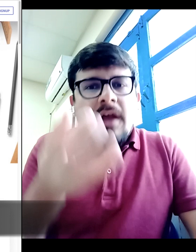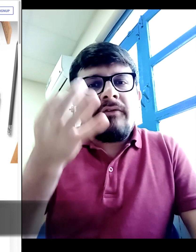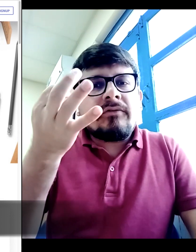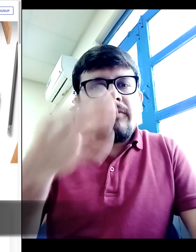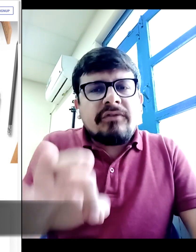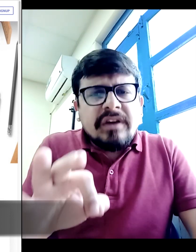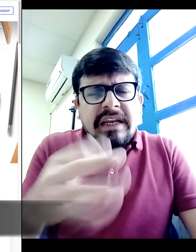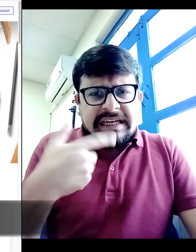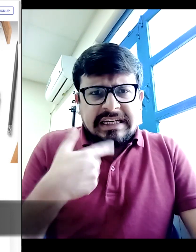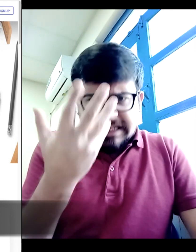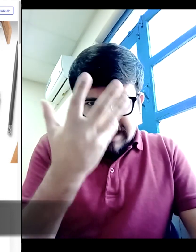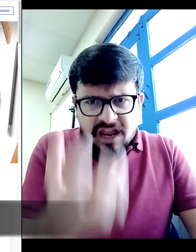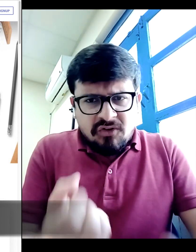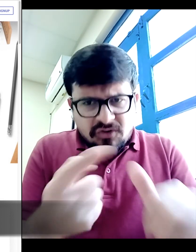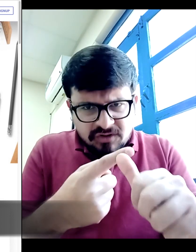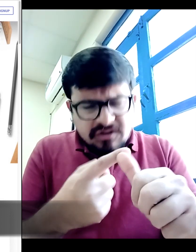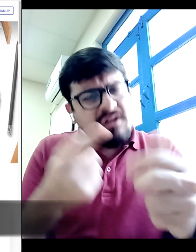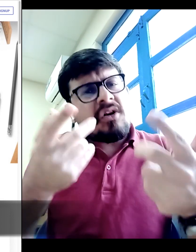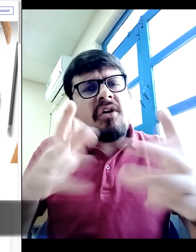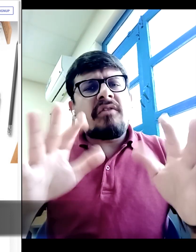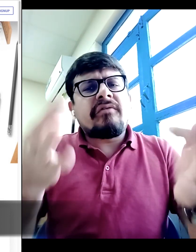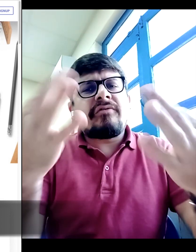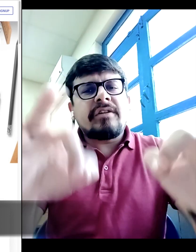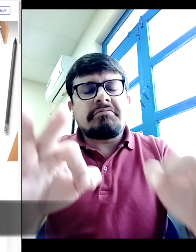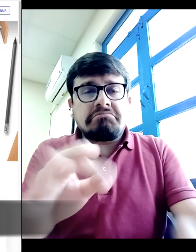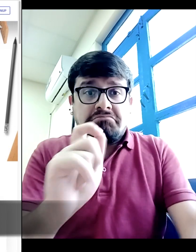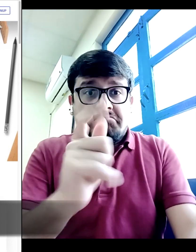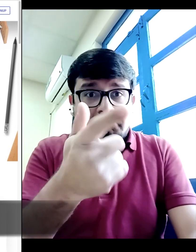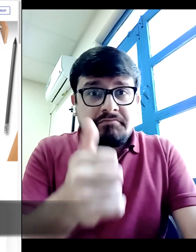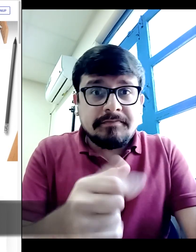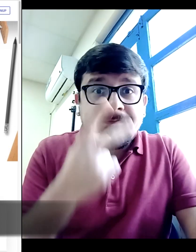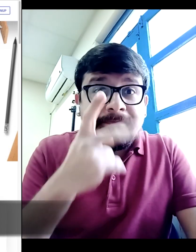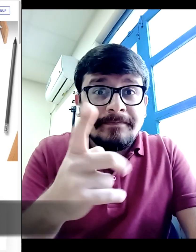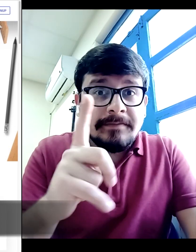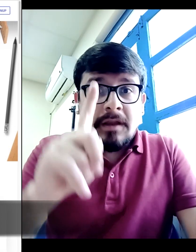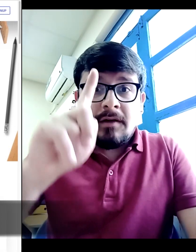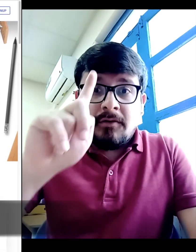So the first thing that you have to do is that you have